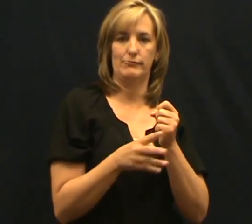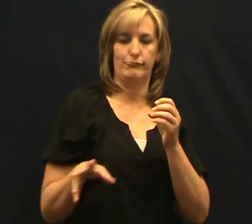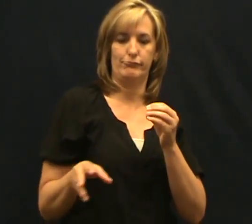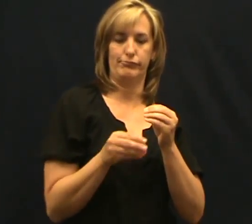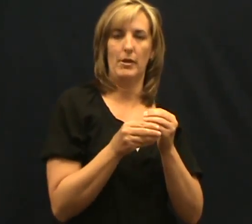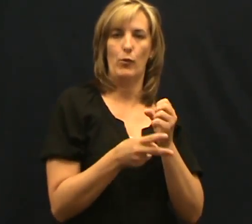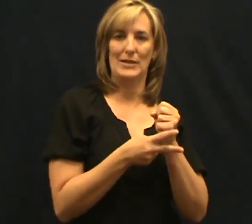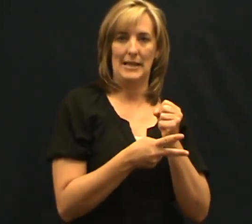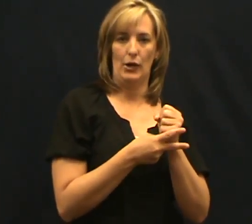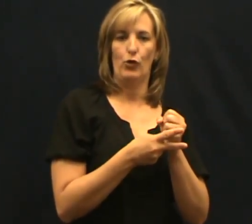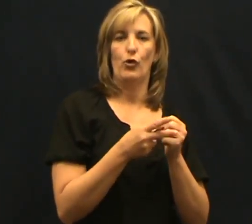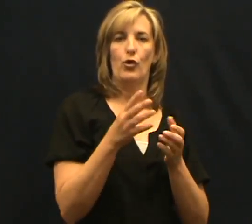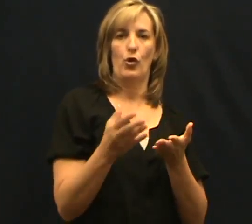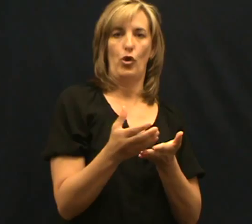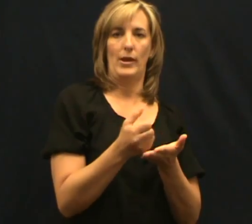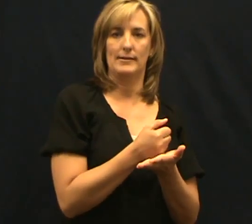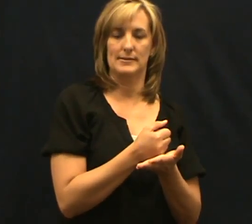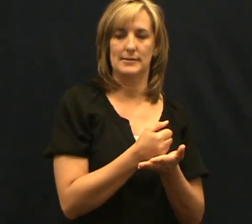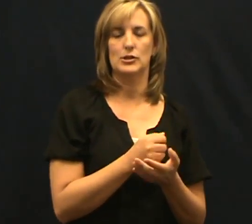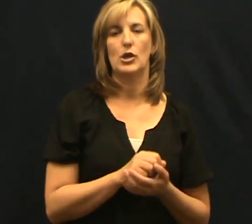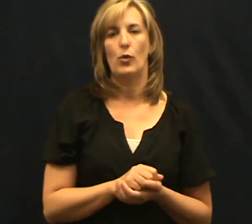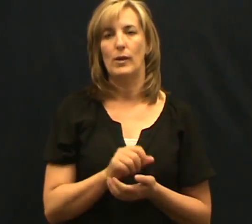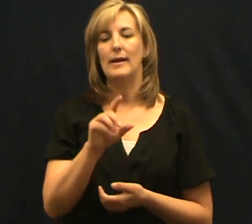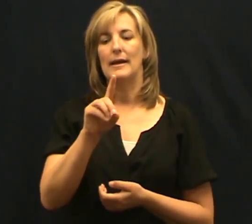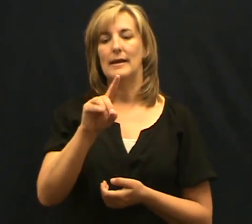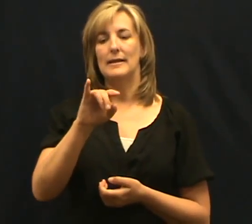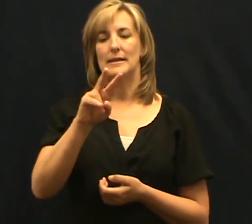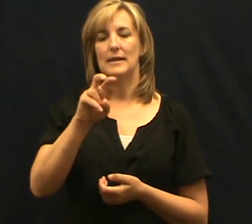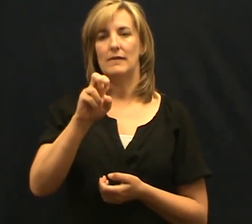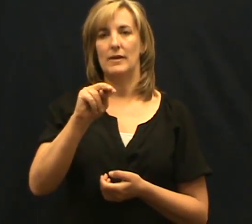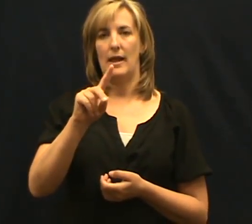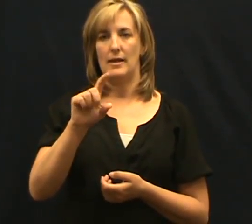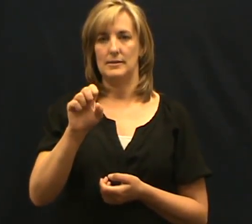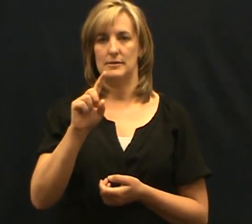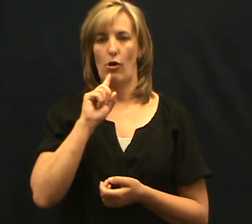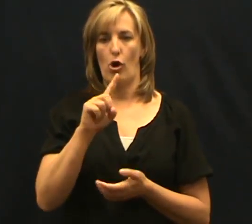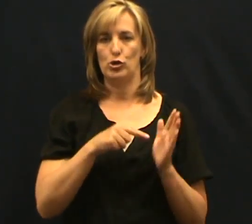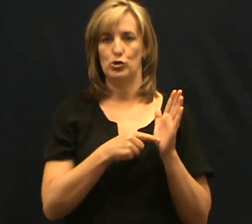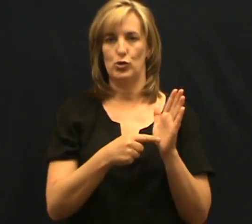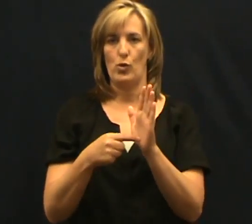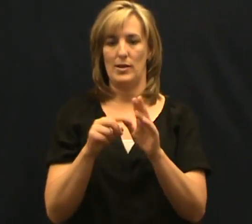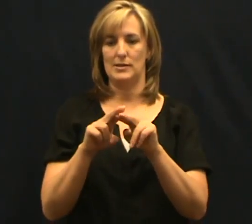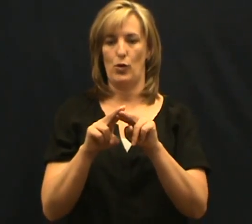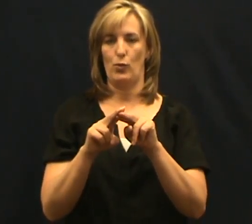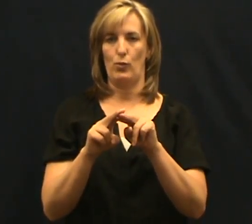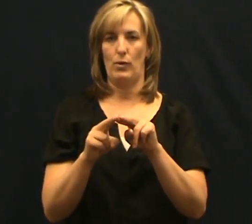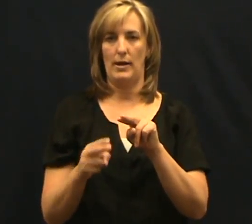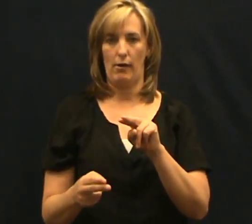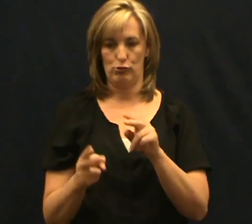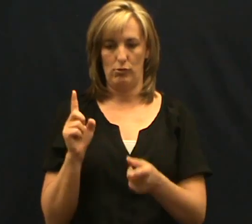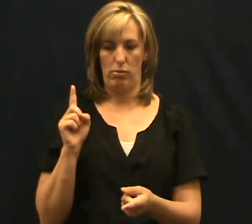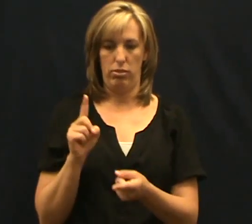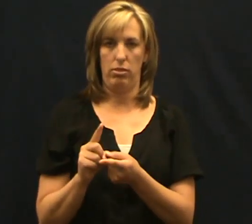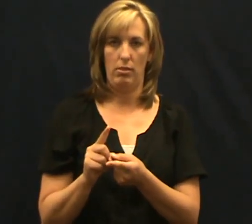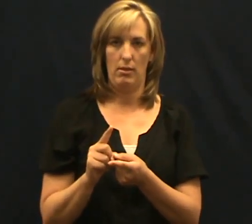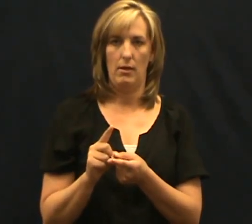income statement. Dividends are shown as a reduction in the statement of retained earnings. They're shown as a reduction of retained earnings.